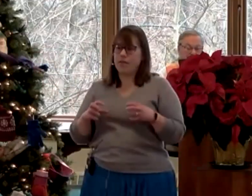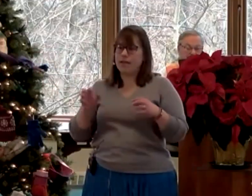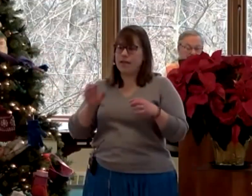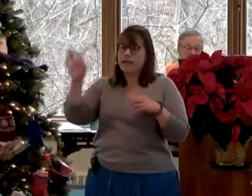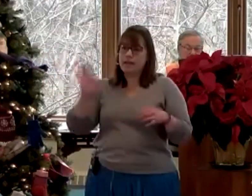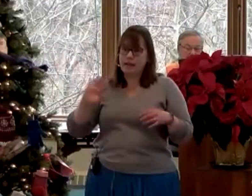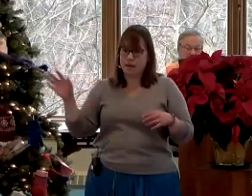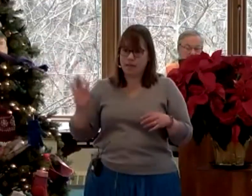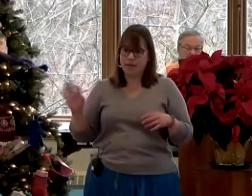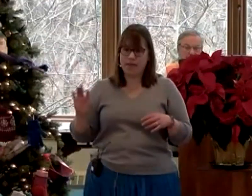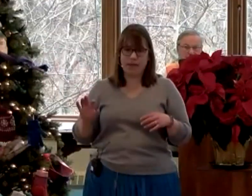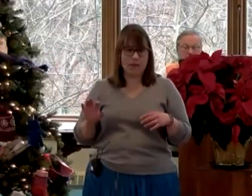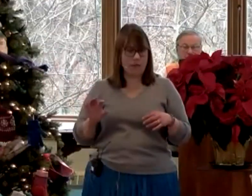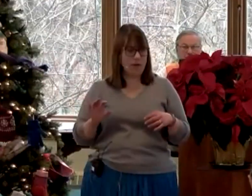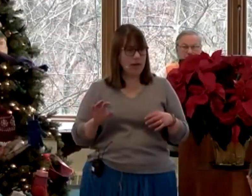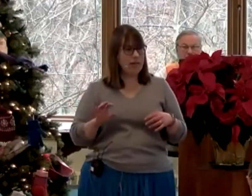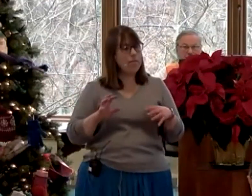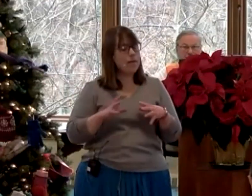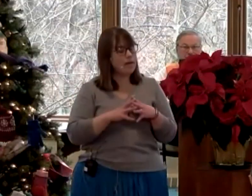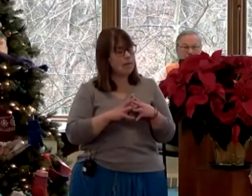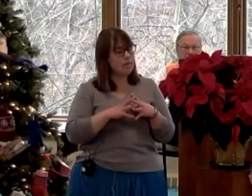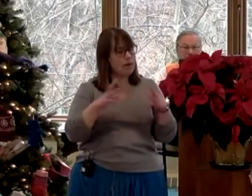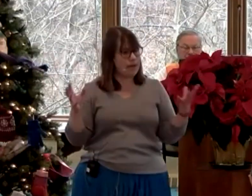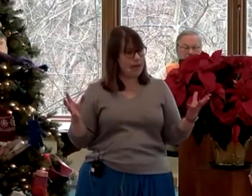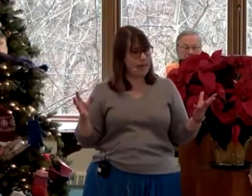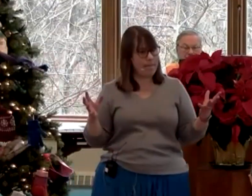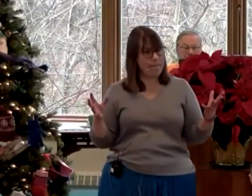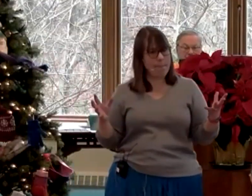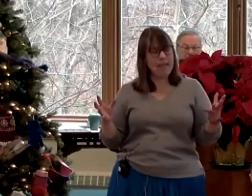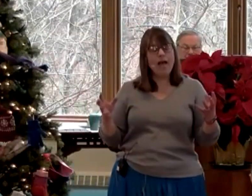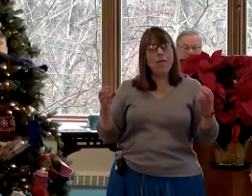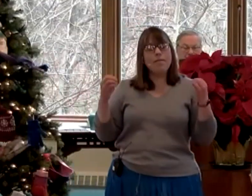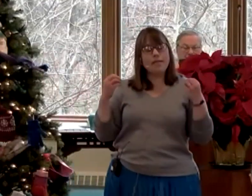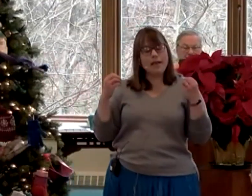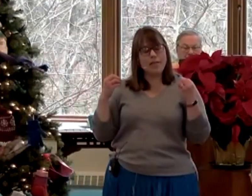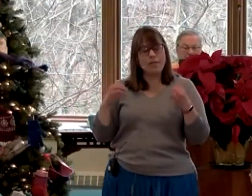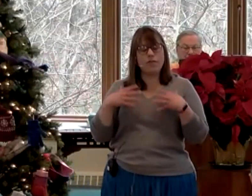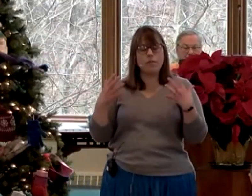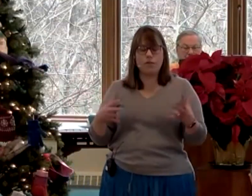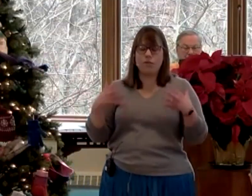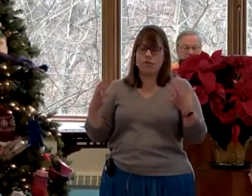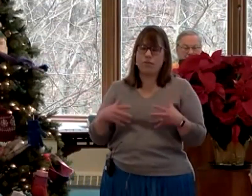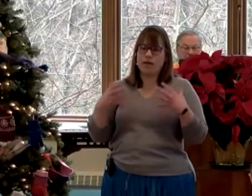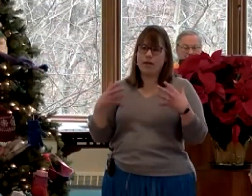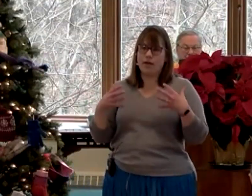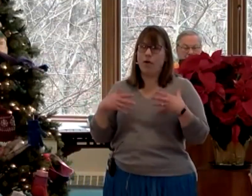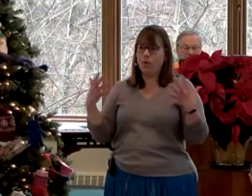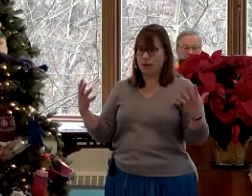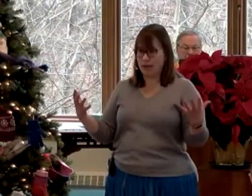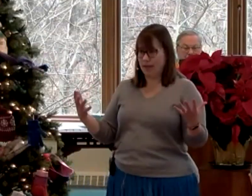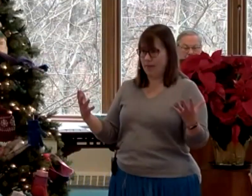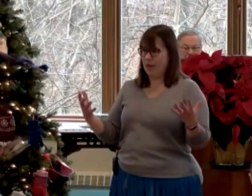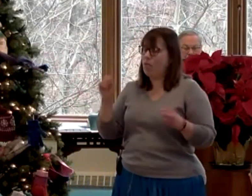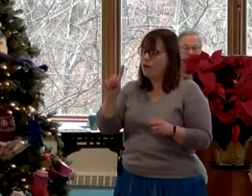together and they cleaned up the sanctuary. They made it pretty again. But then they had to do some rituals to make it